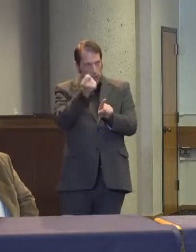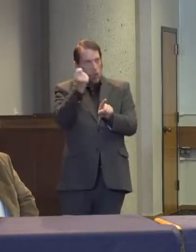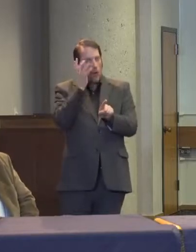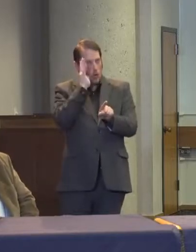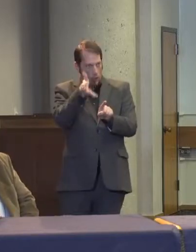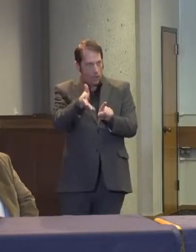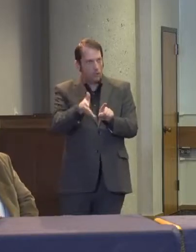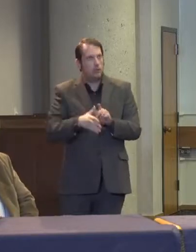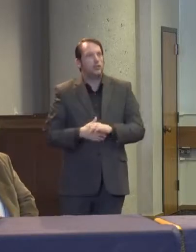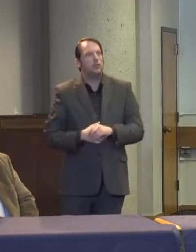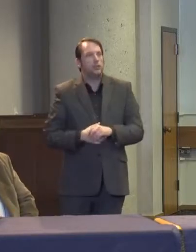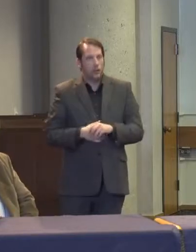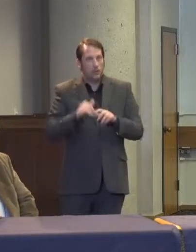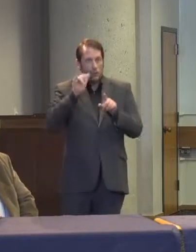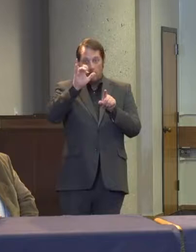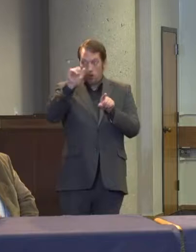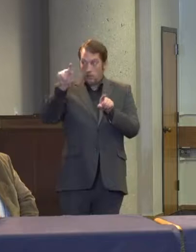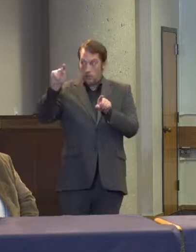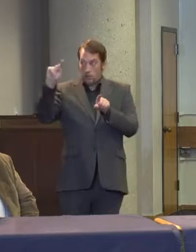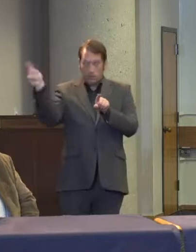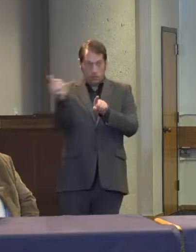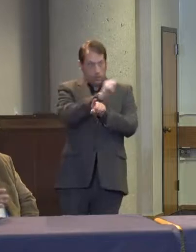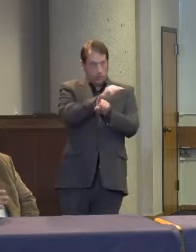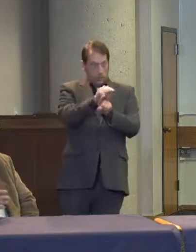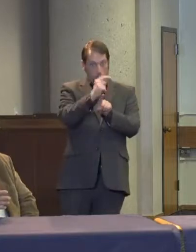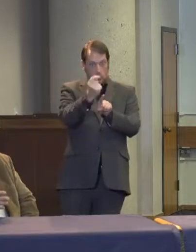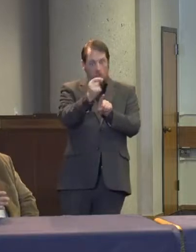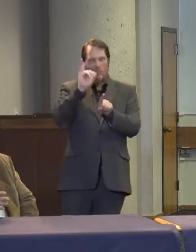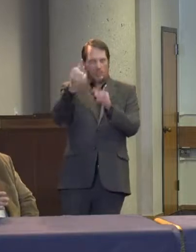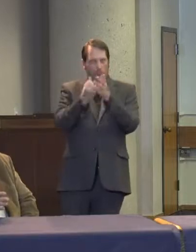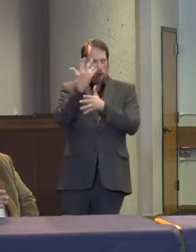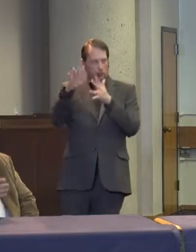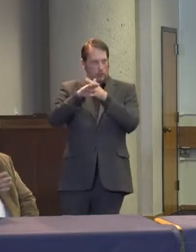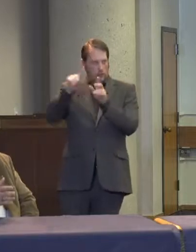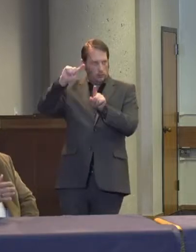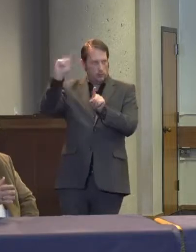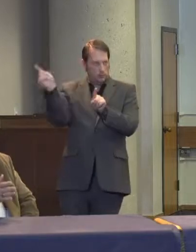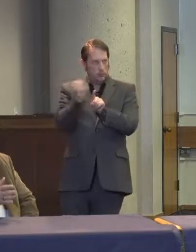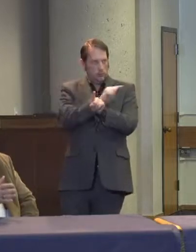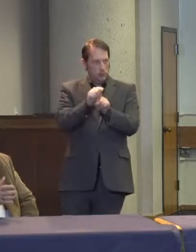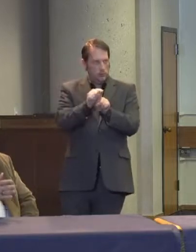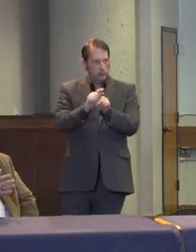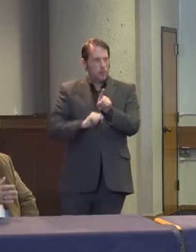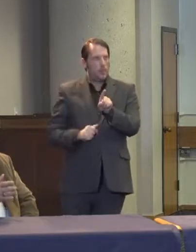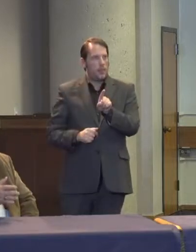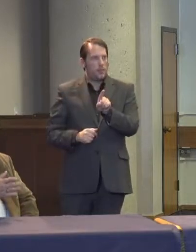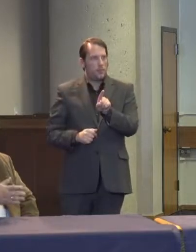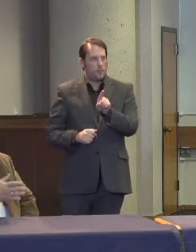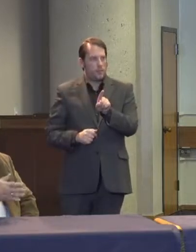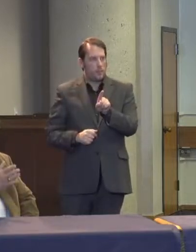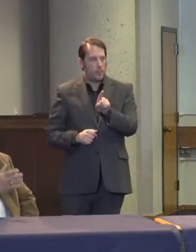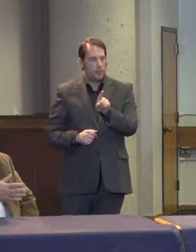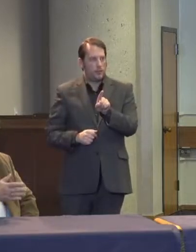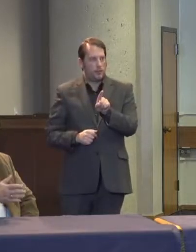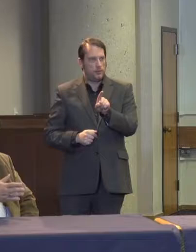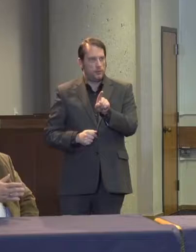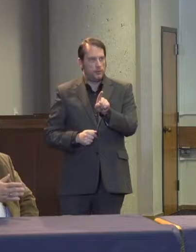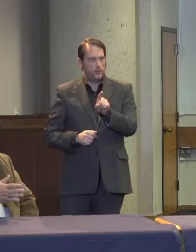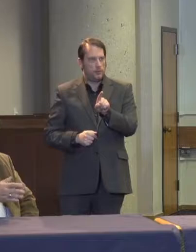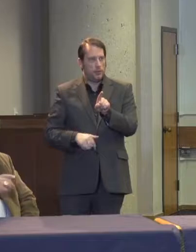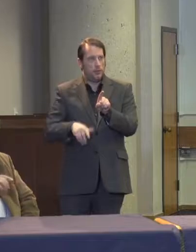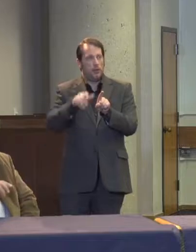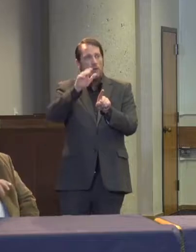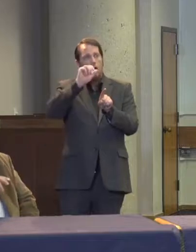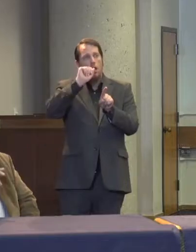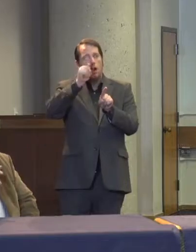earlier, third marking period will end that week of April 13th. That started that Tuesday, April 14th, 15th. That's the end of